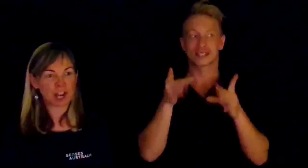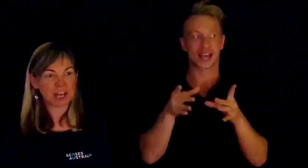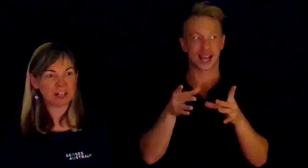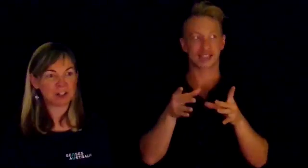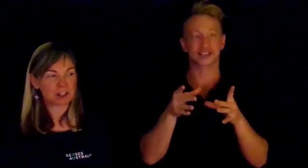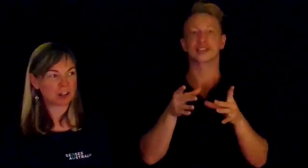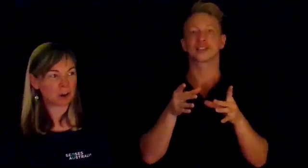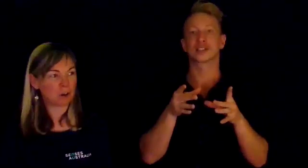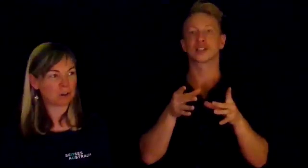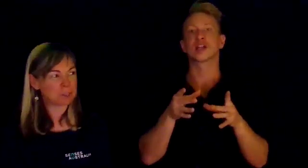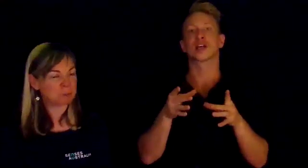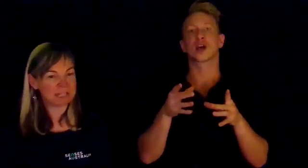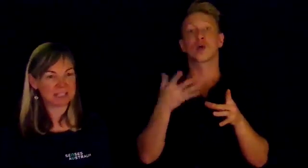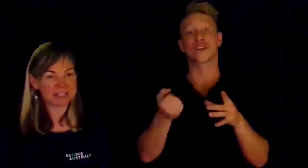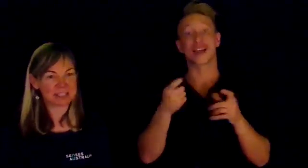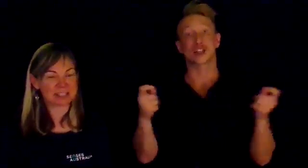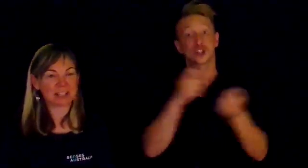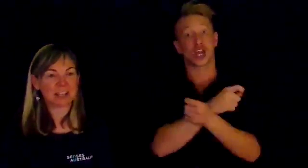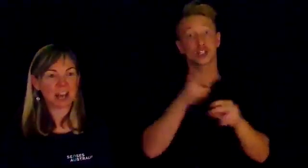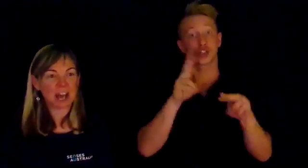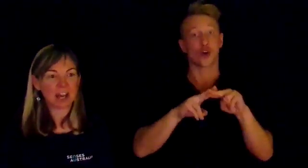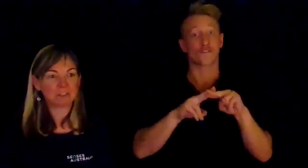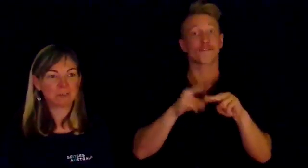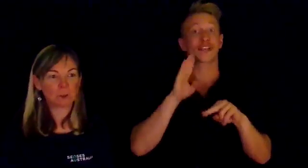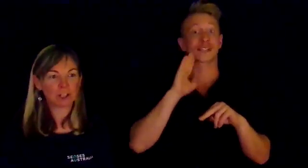had a change of speakers.